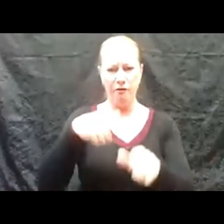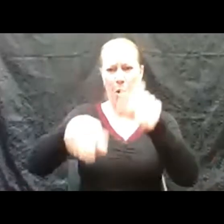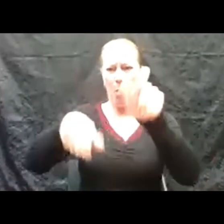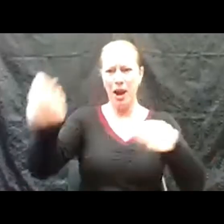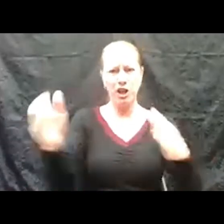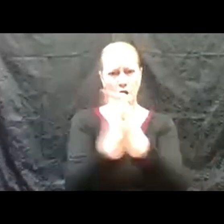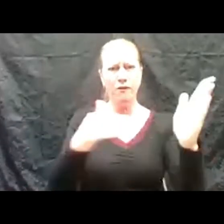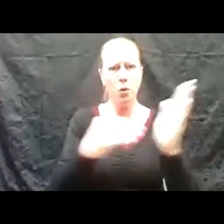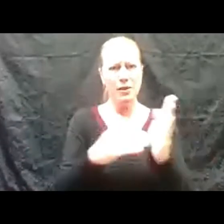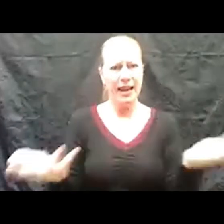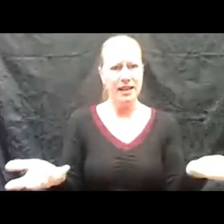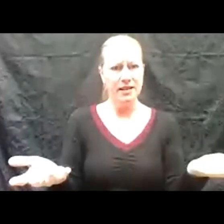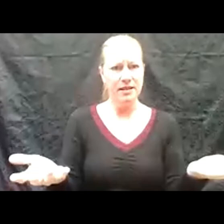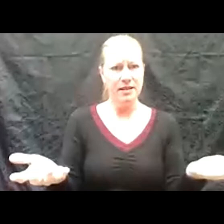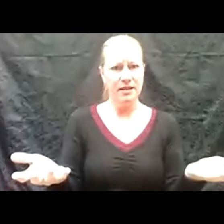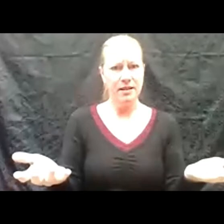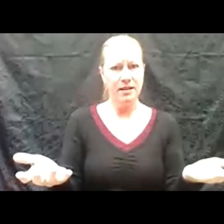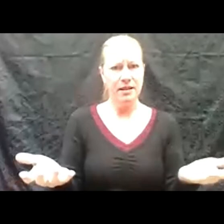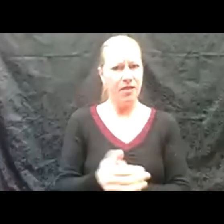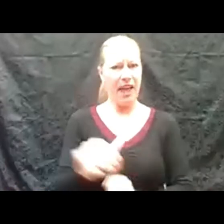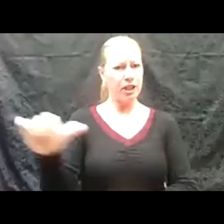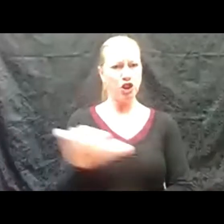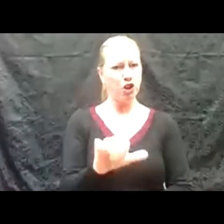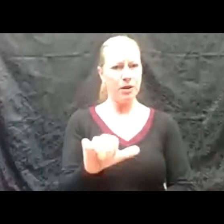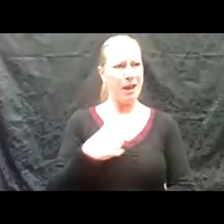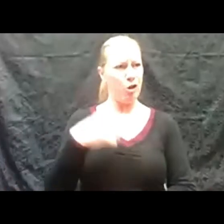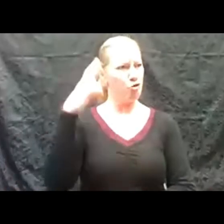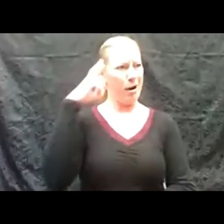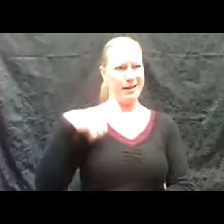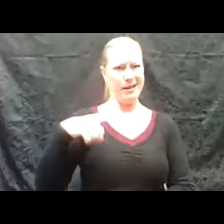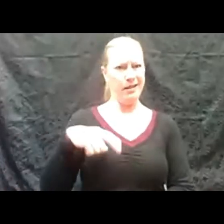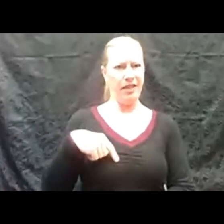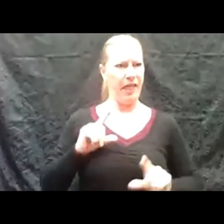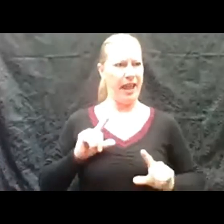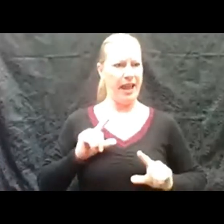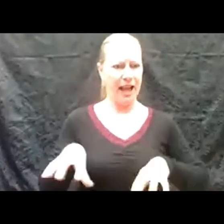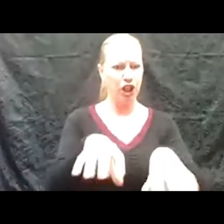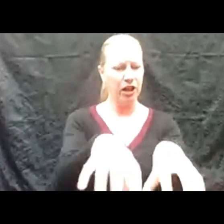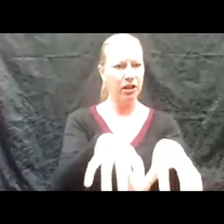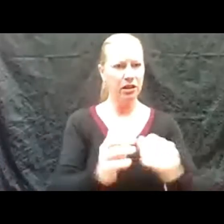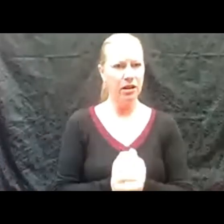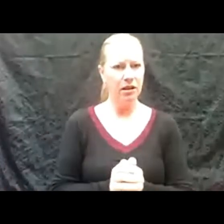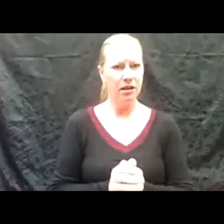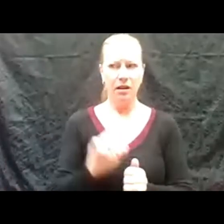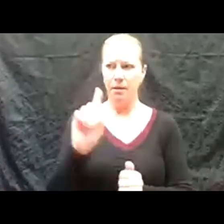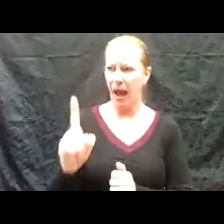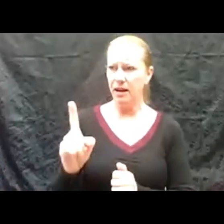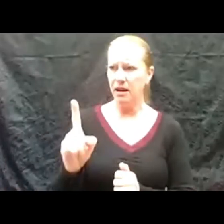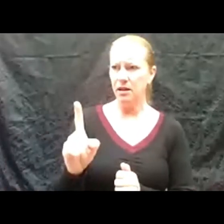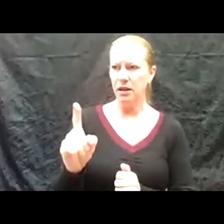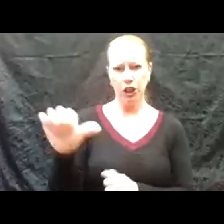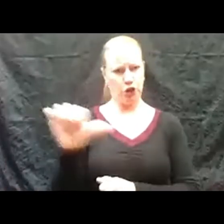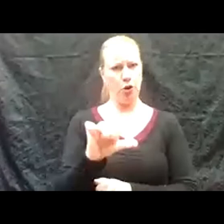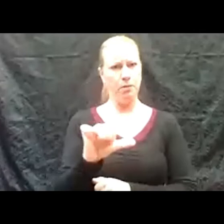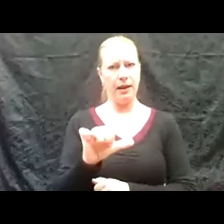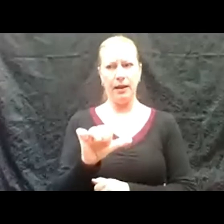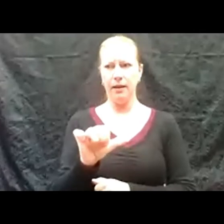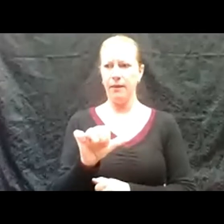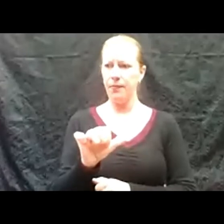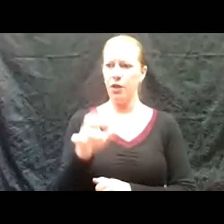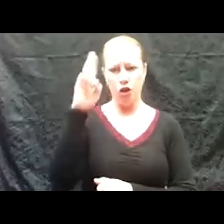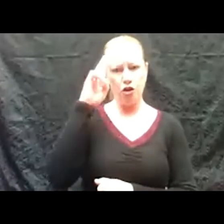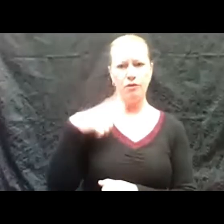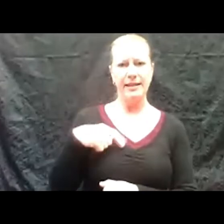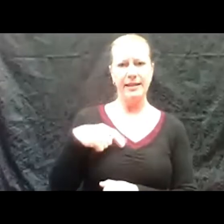population. That shouldn't be the reason that they do something, but it should be the reason that we all